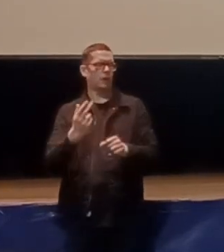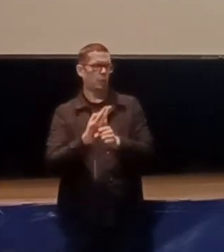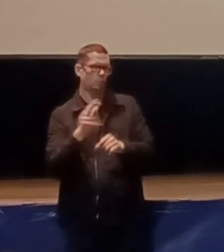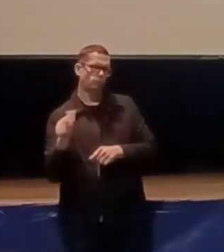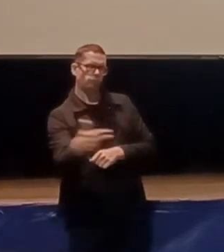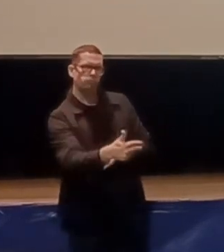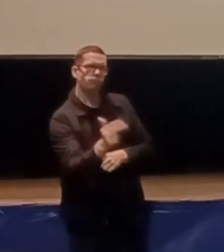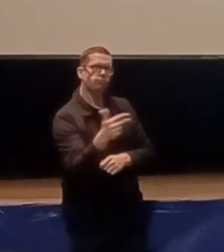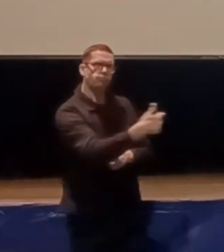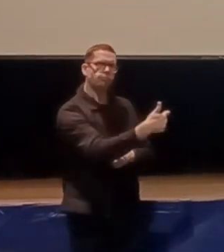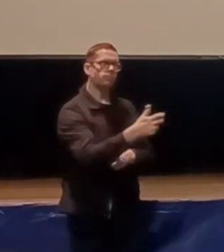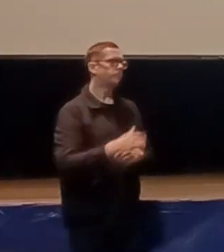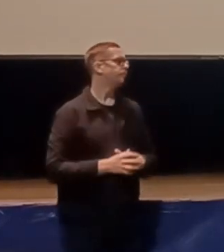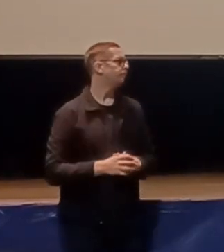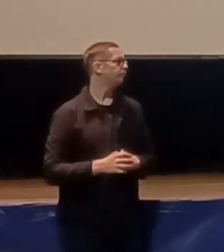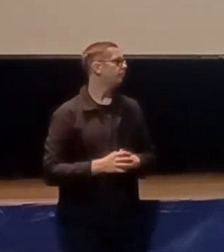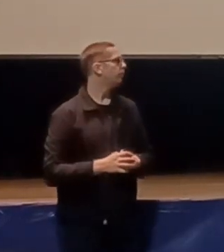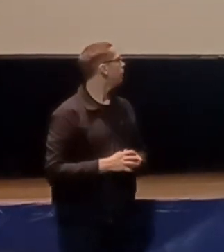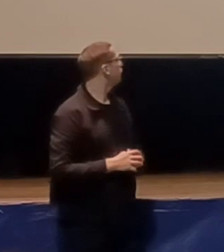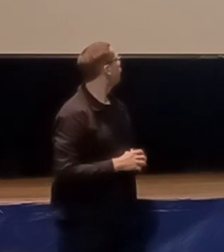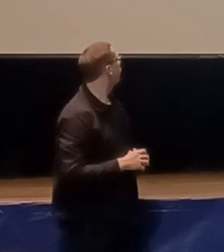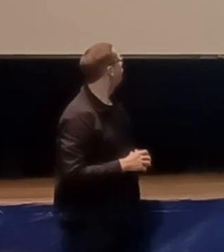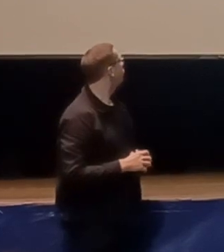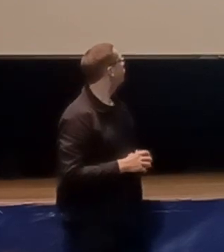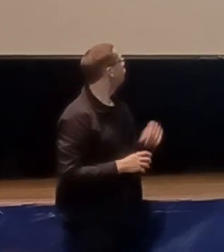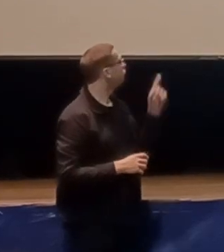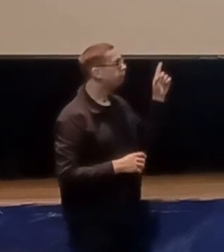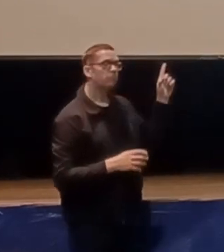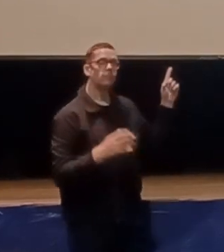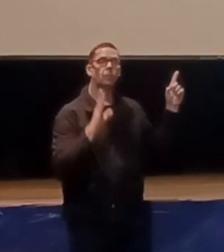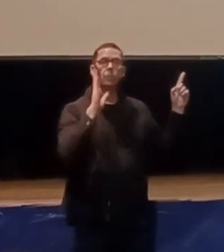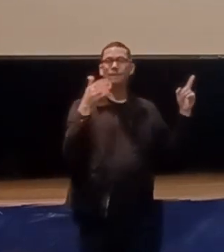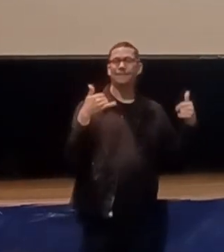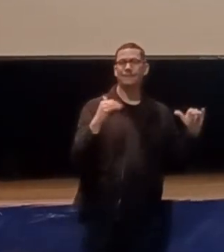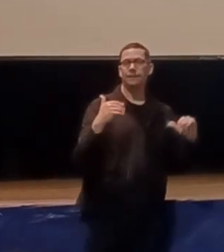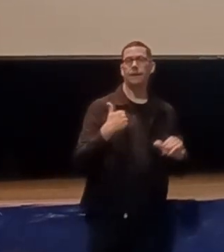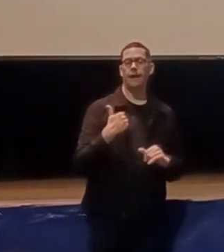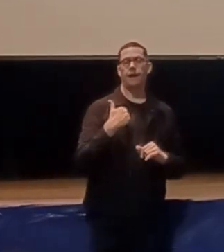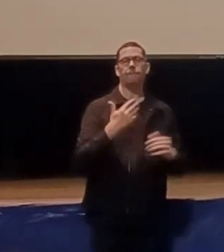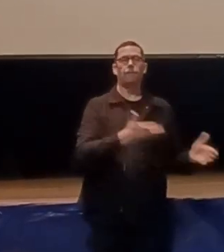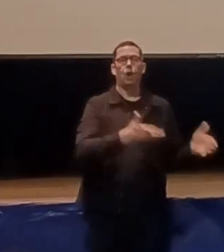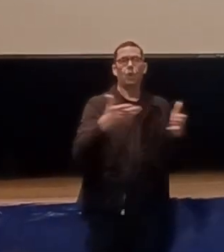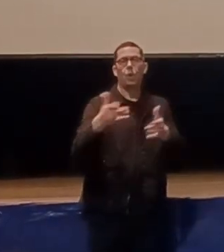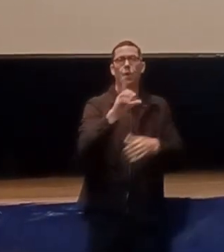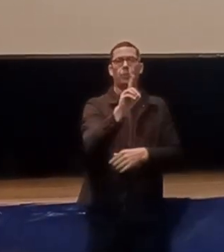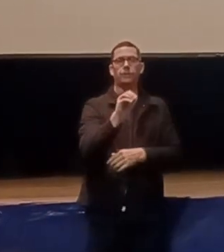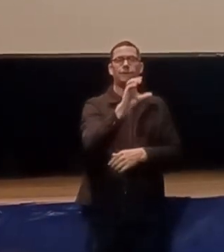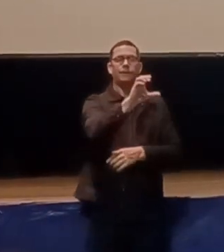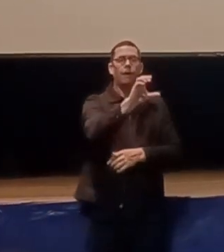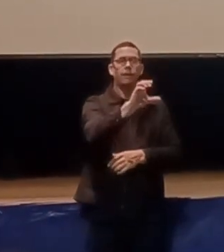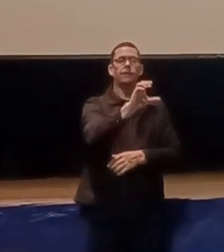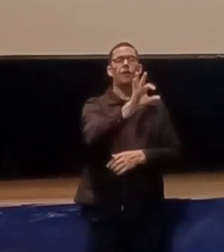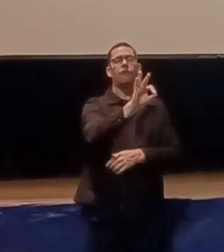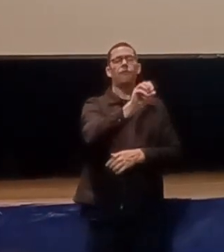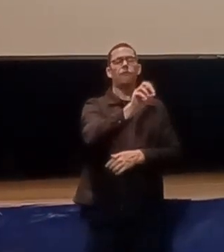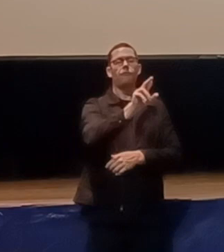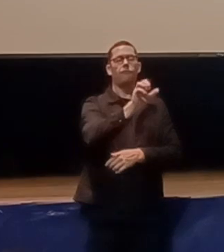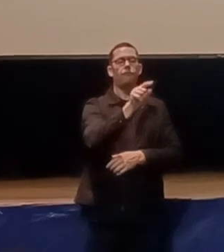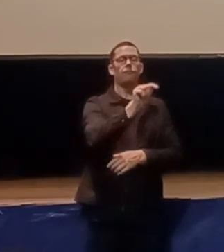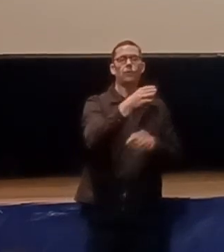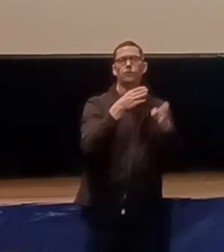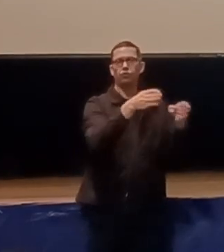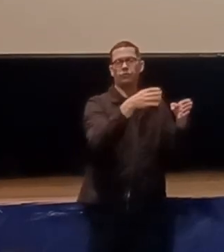service deliveries would still use a loading dock in the maintenance facility and exit at Forest Hill Street, turning right onto the Arbor